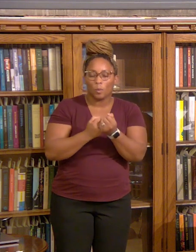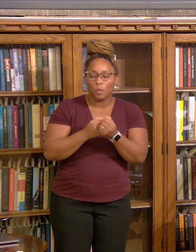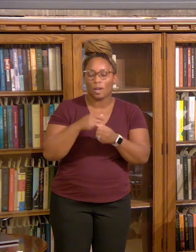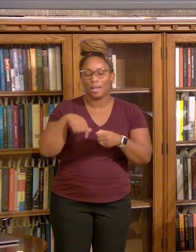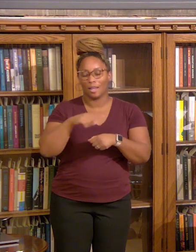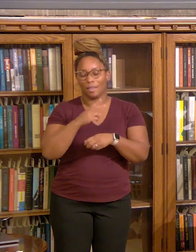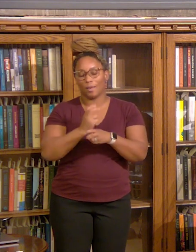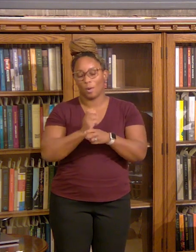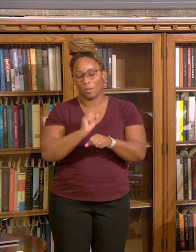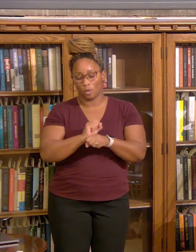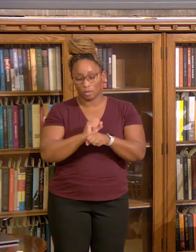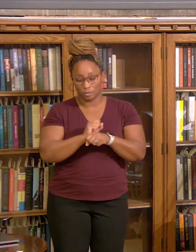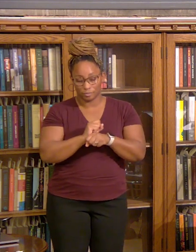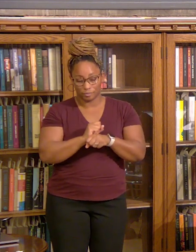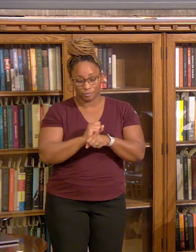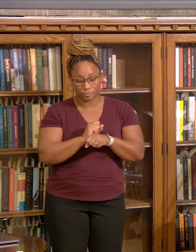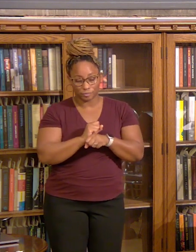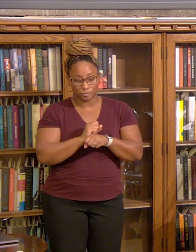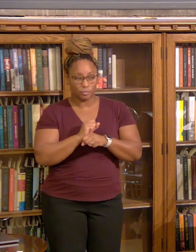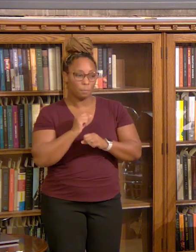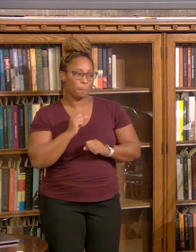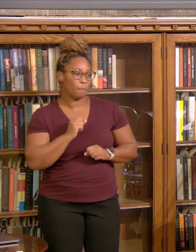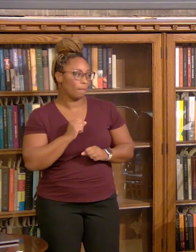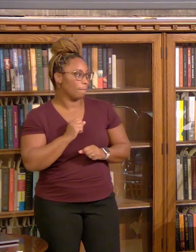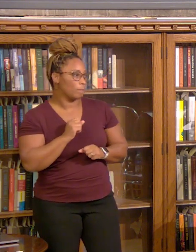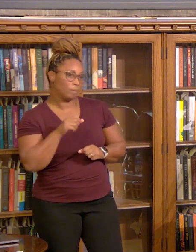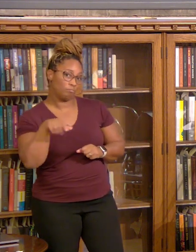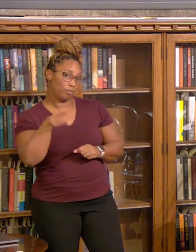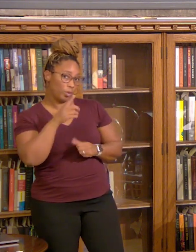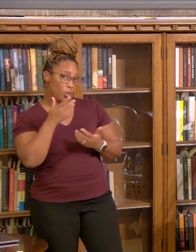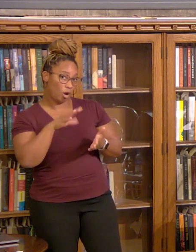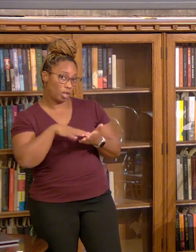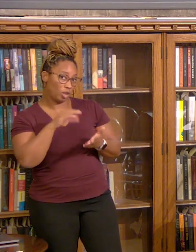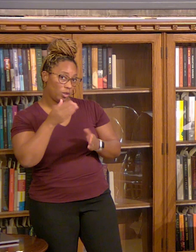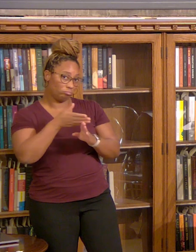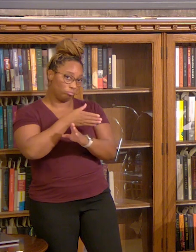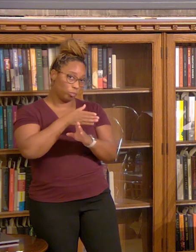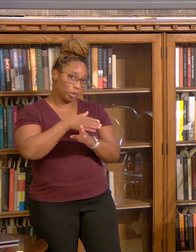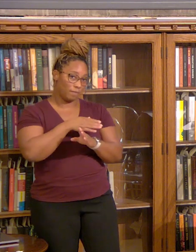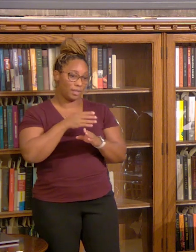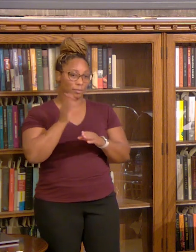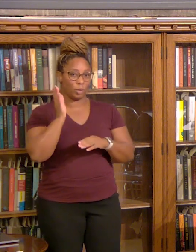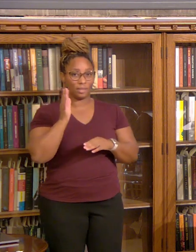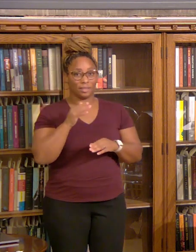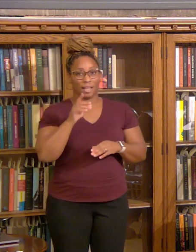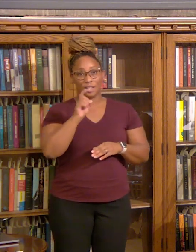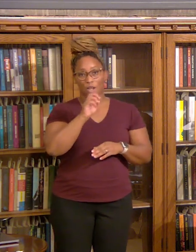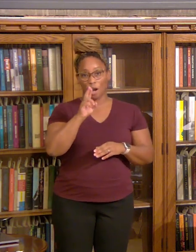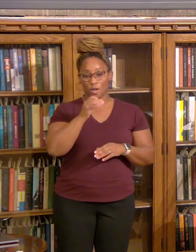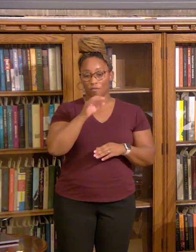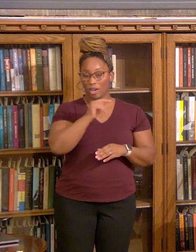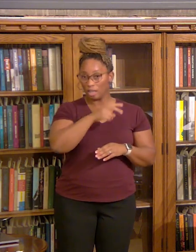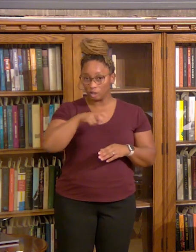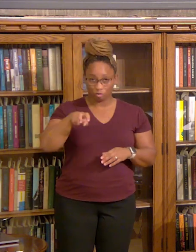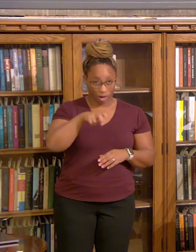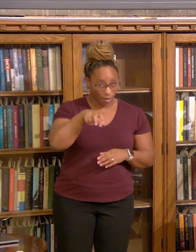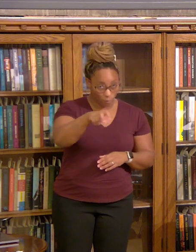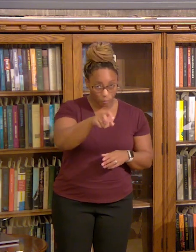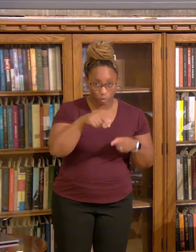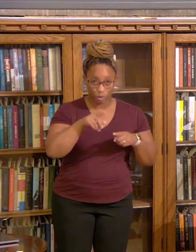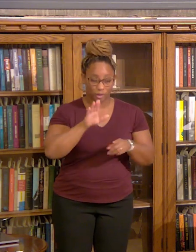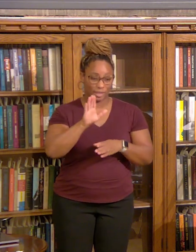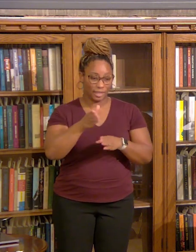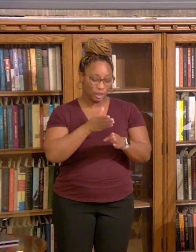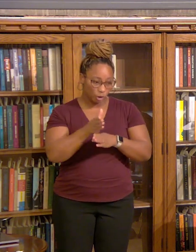thank you um as we've already learned from the prior two presentations Dr Frankin traveled far and wide in his career